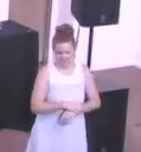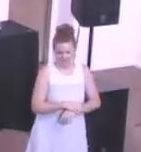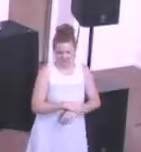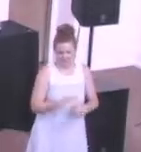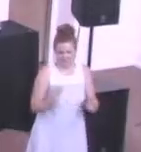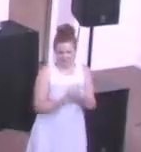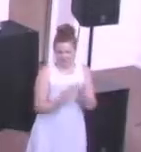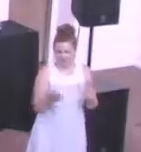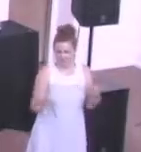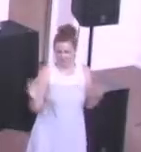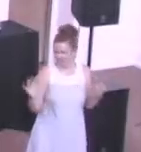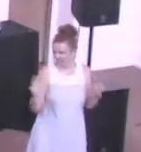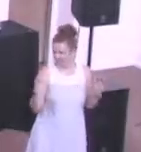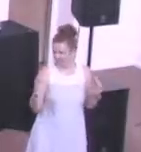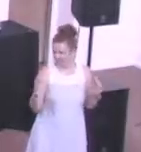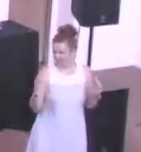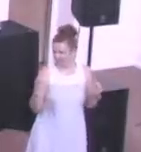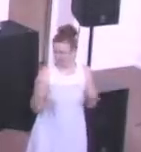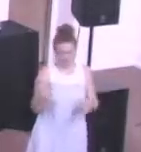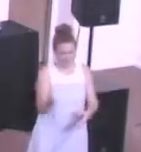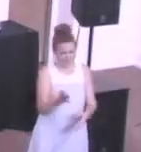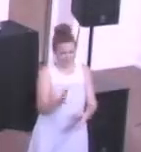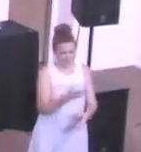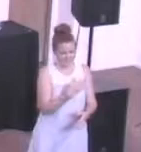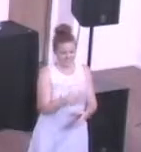fantastic. Church, are you ready to sing with me?